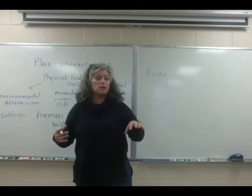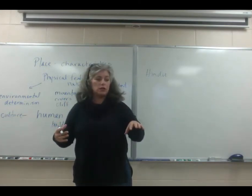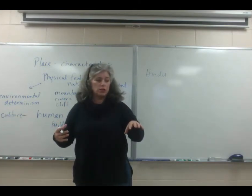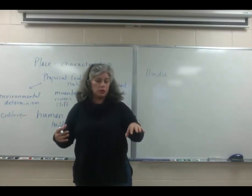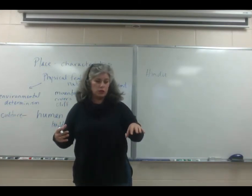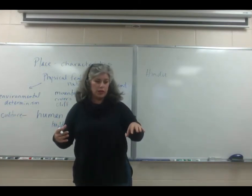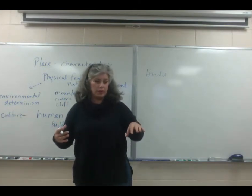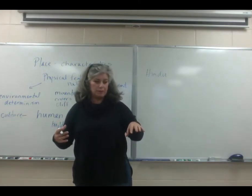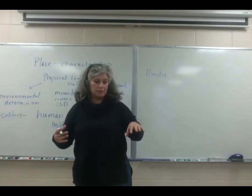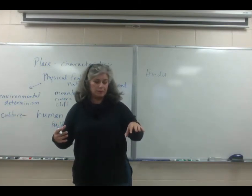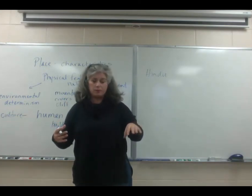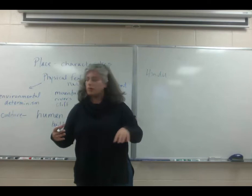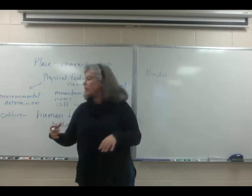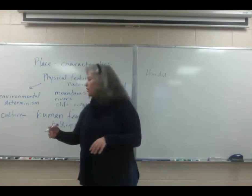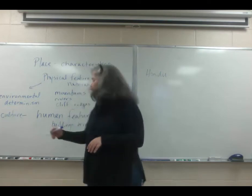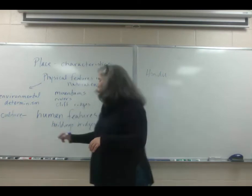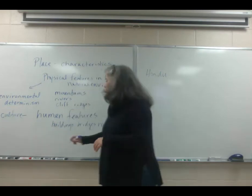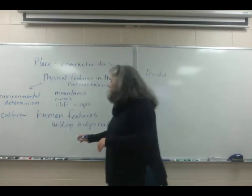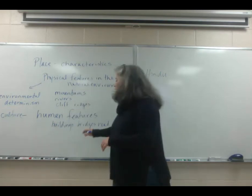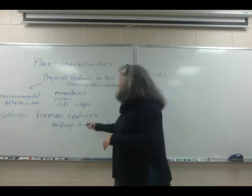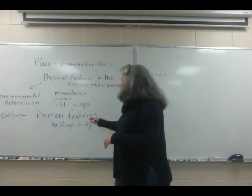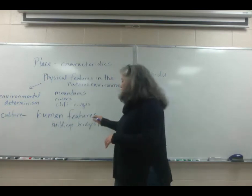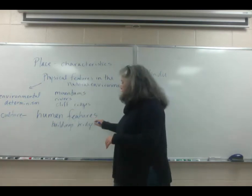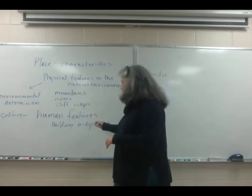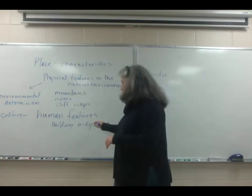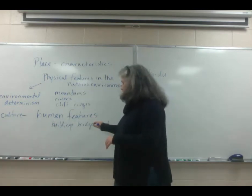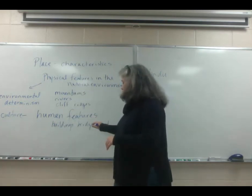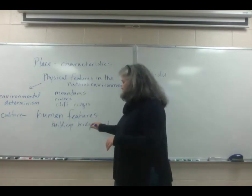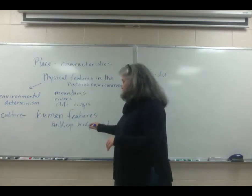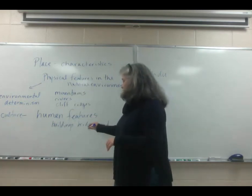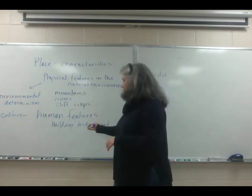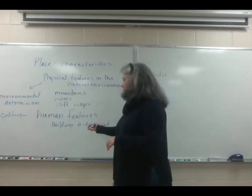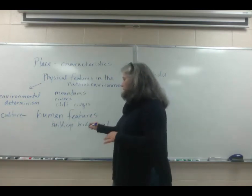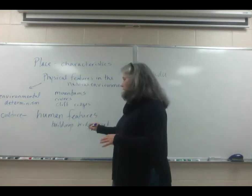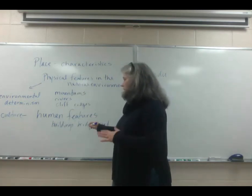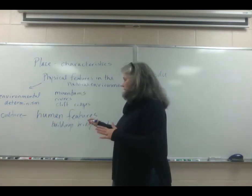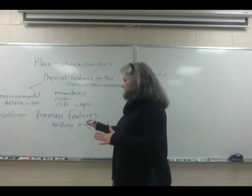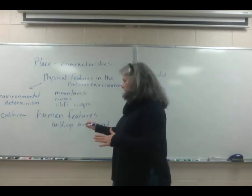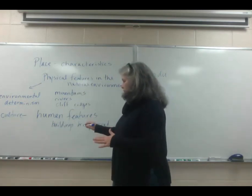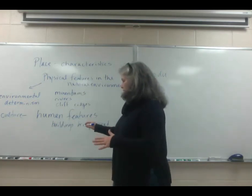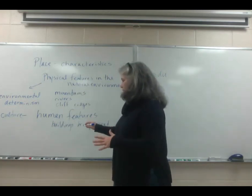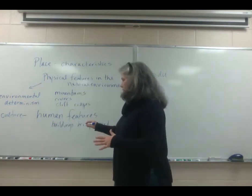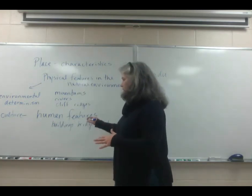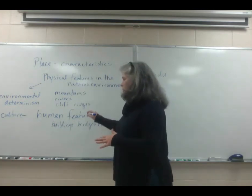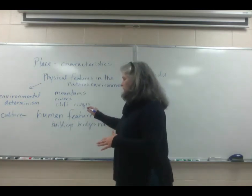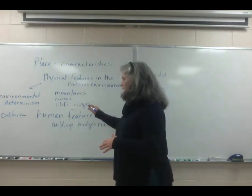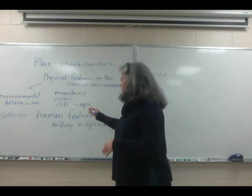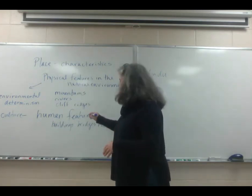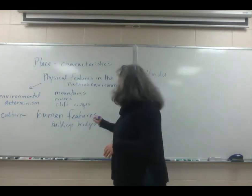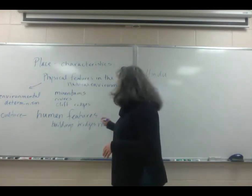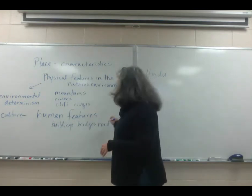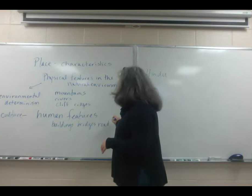on Tuesday. Okay, the human features of an environment, let's relate that to